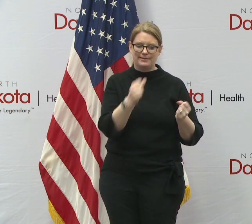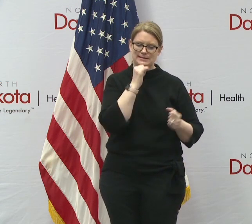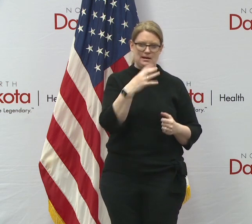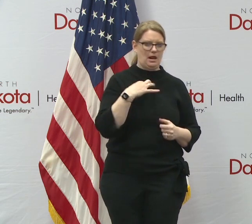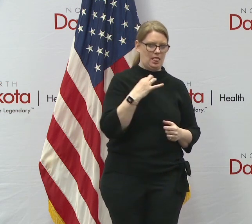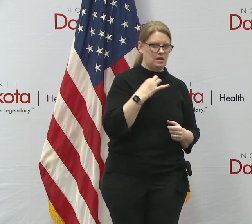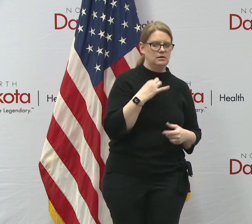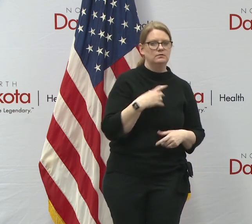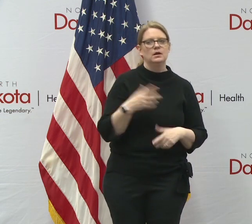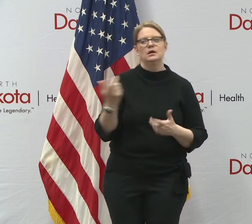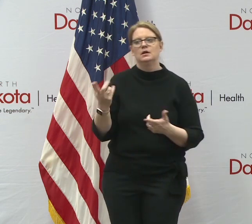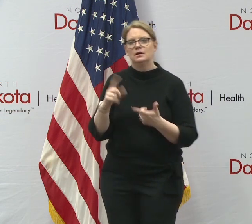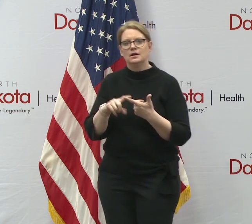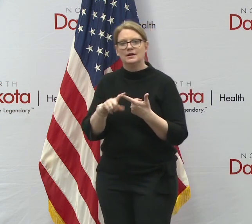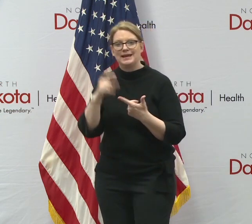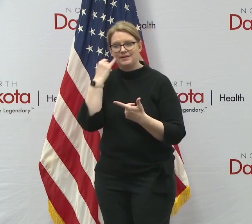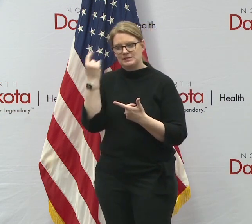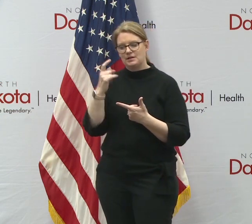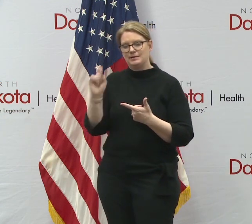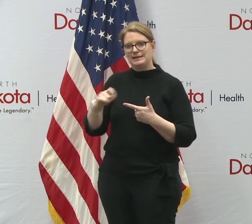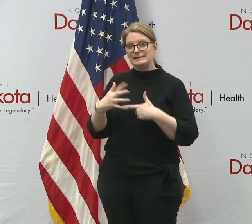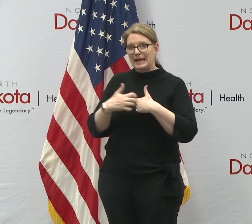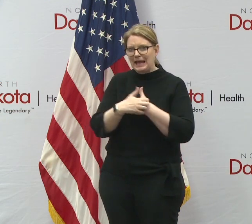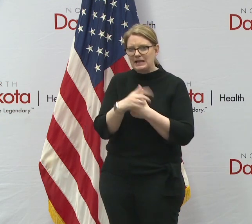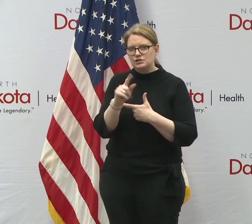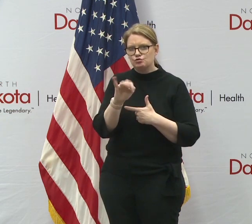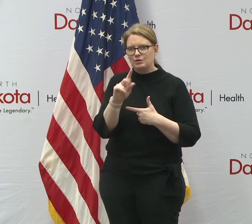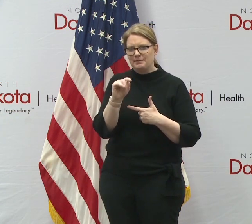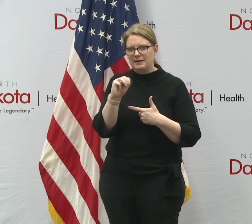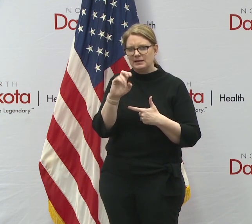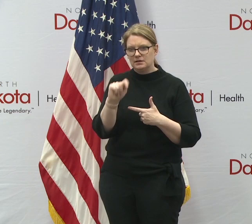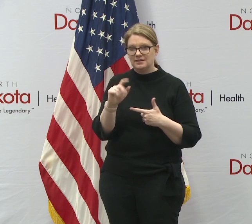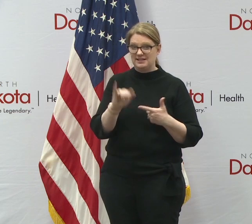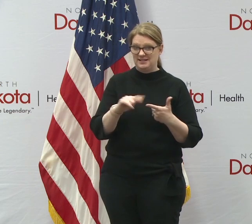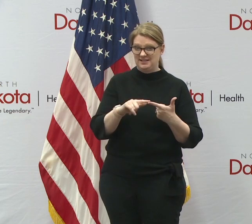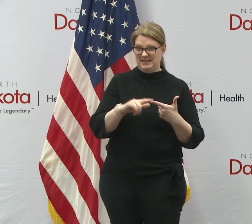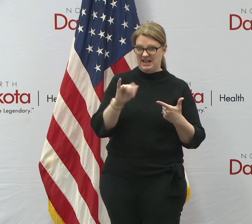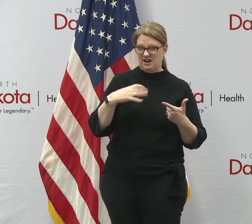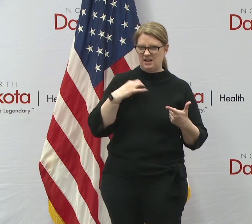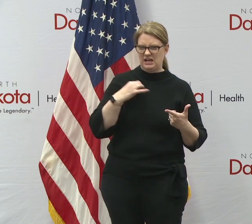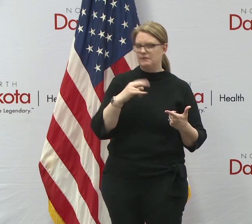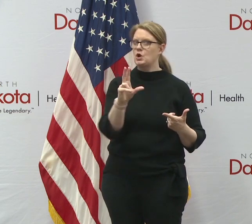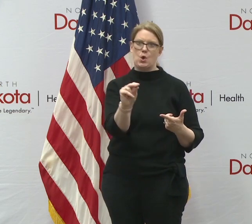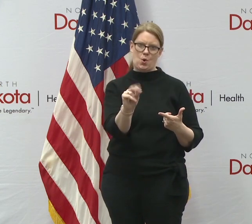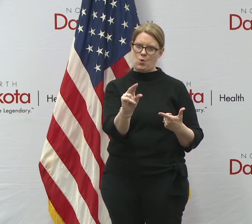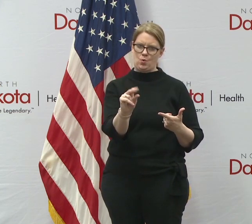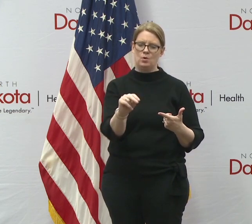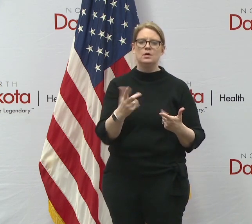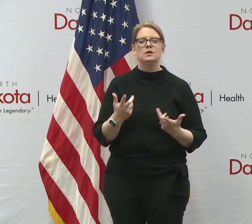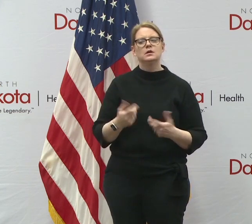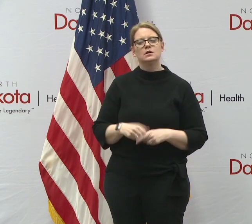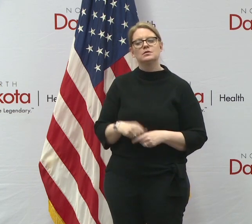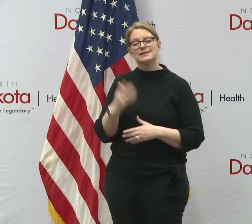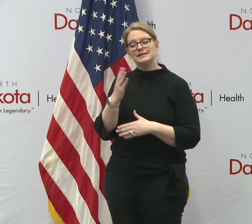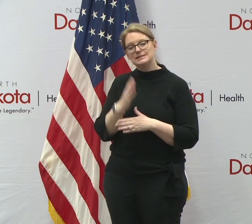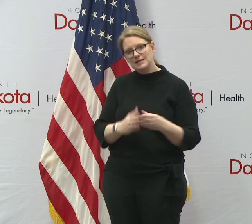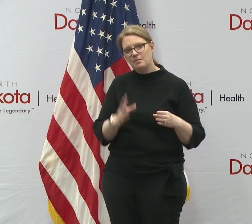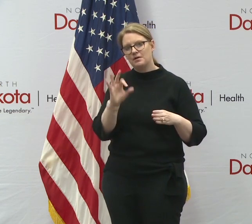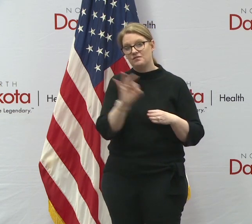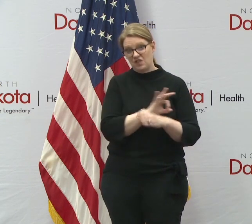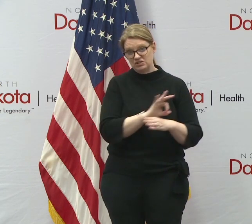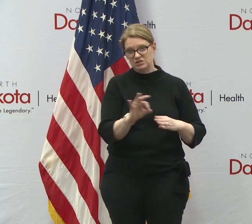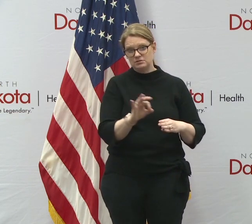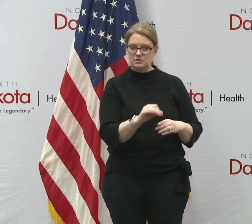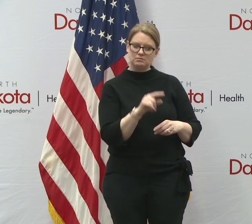somebody, needs a cancer treatment, that's not really elective. So we want to be clear that there are some functions that we want the hospitals to